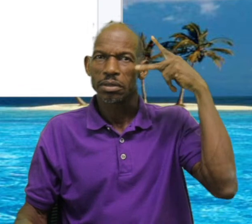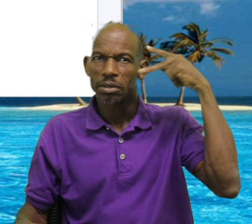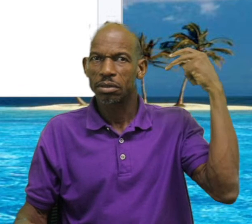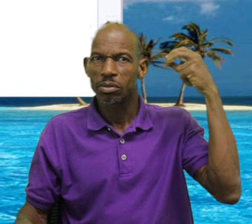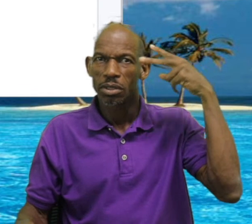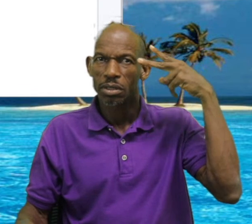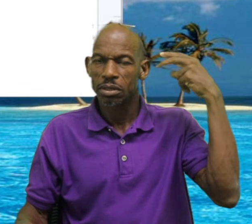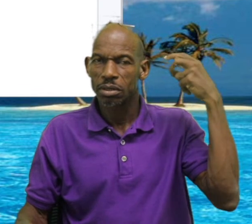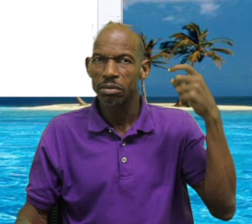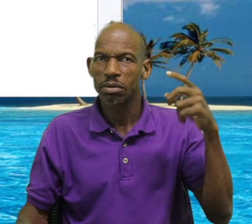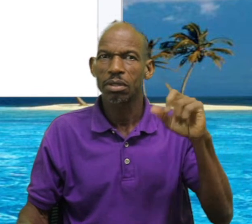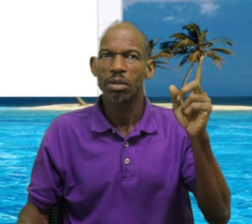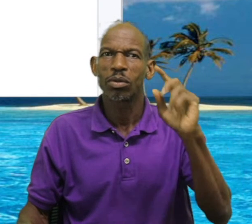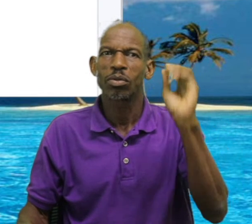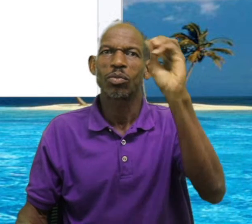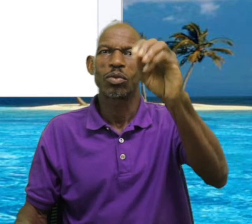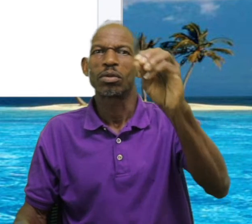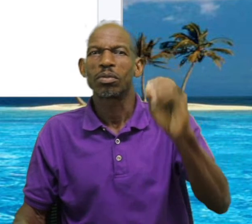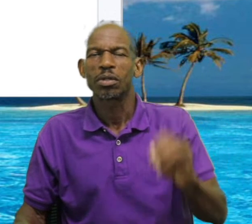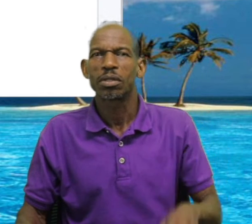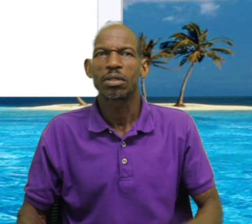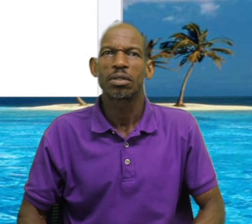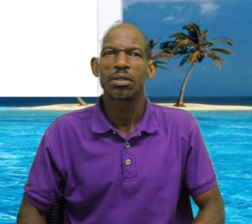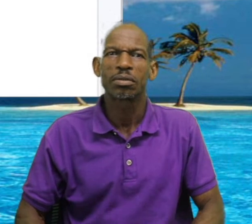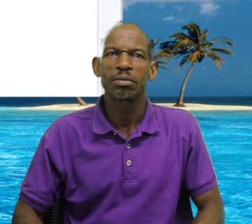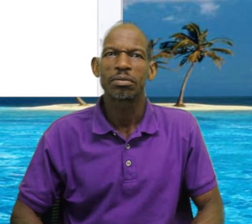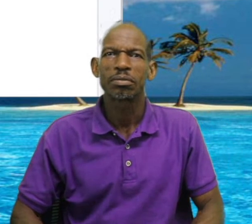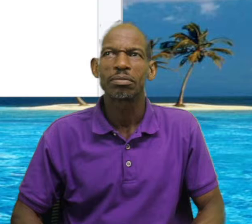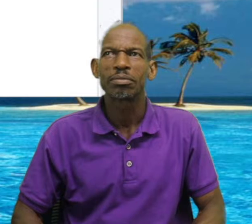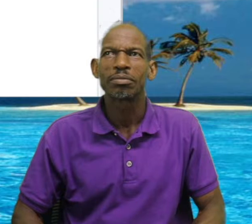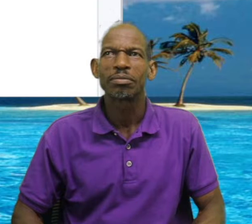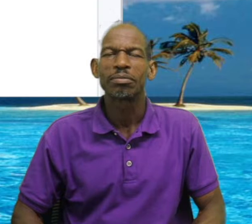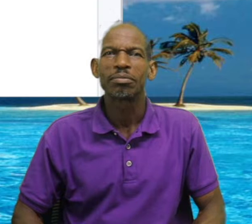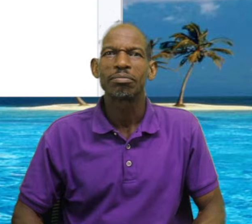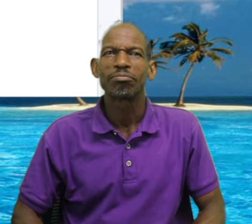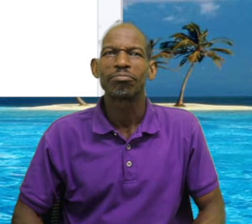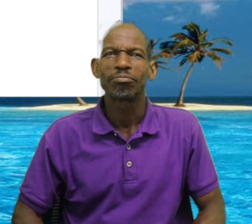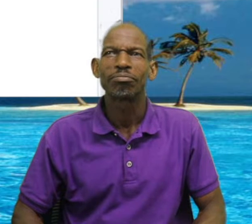hand. Where are you going to put it? Yes, Sabriki.